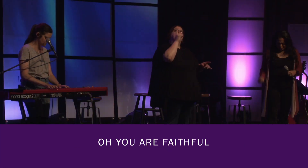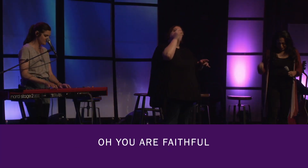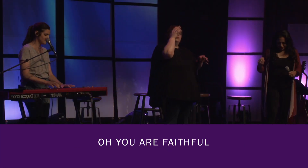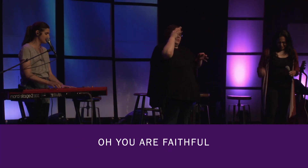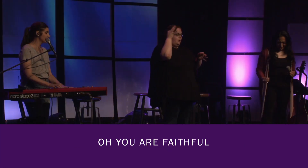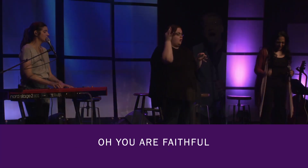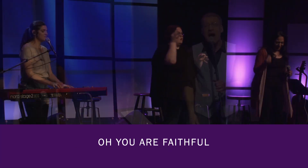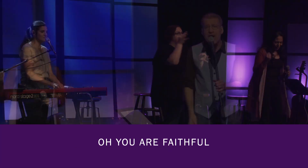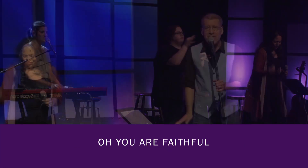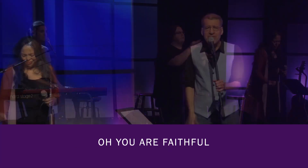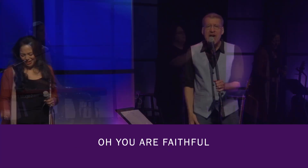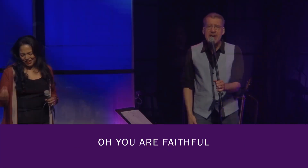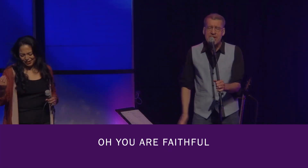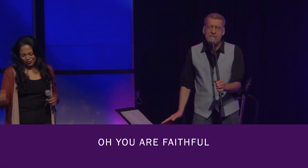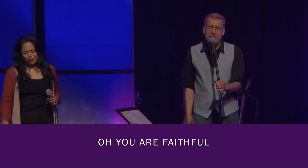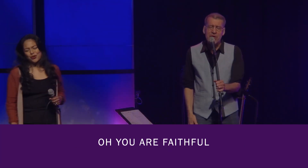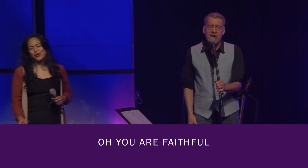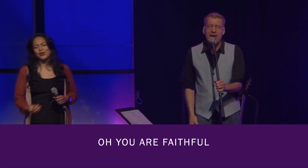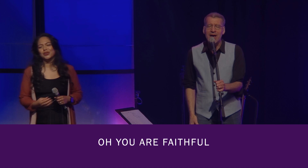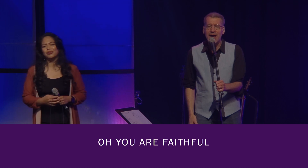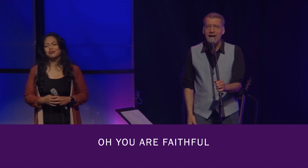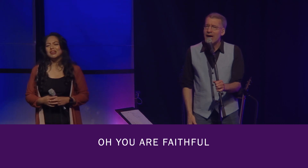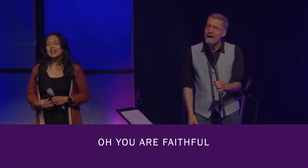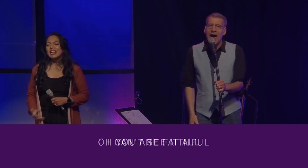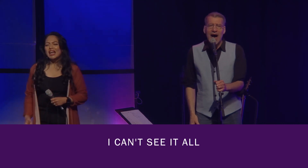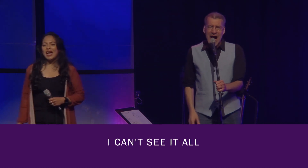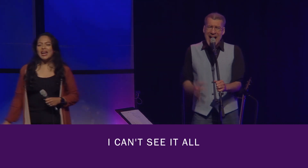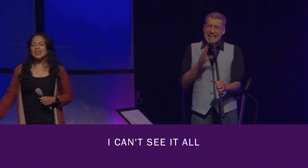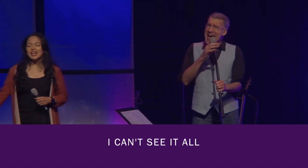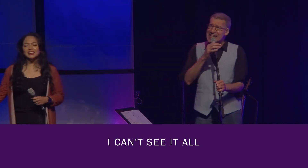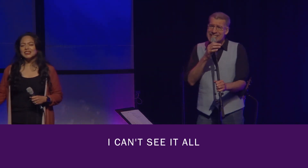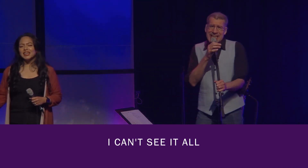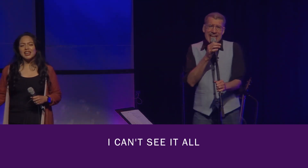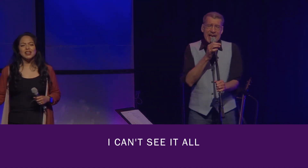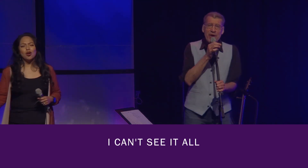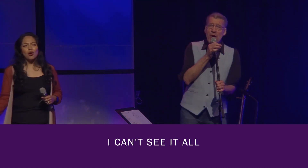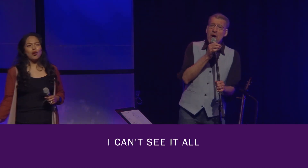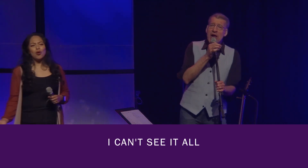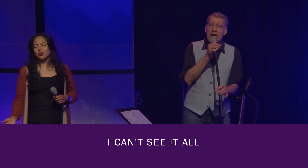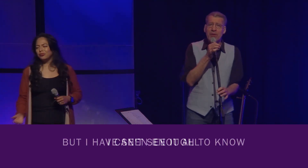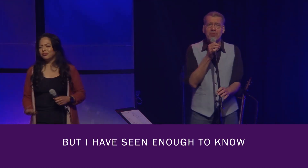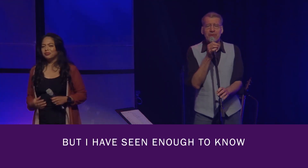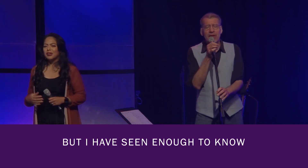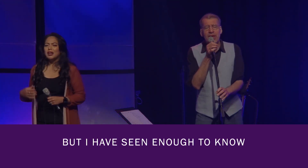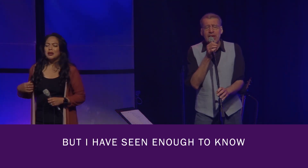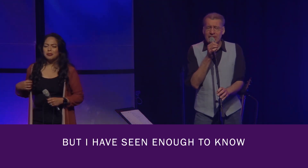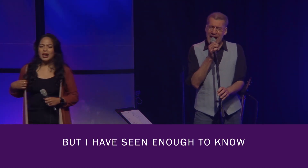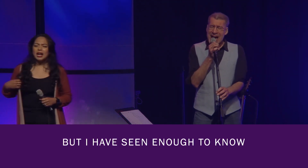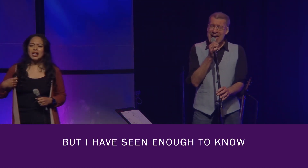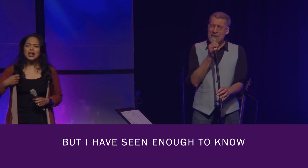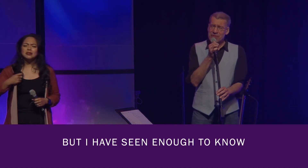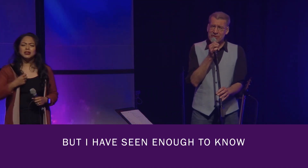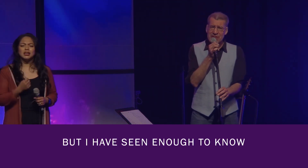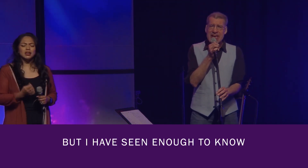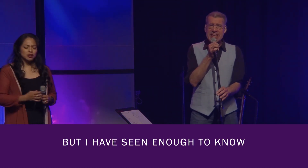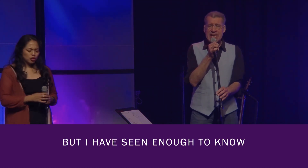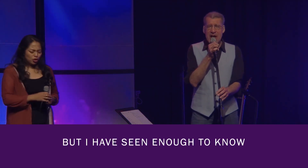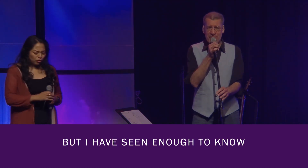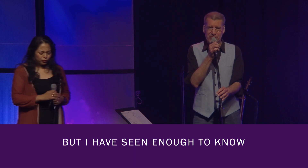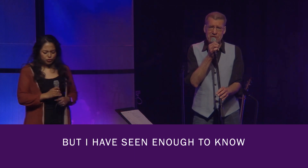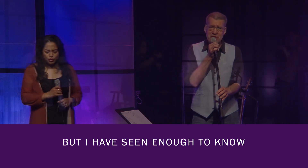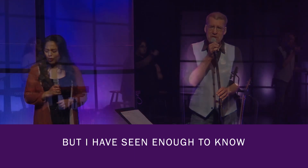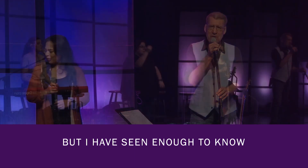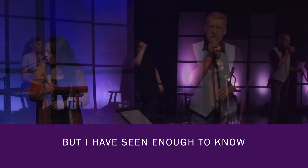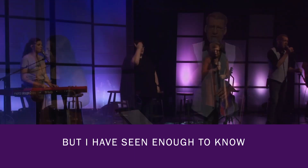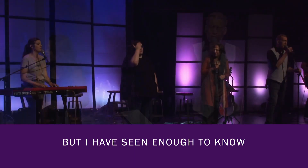Oh, you are faithful. I can't see it all, but I have seen